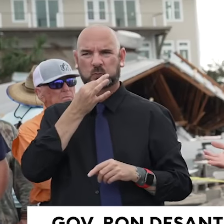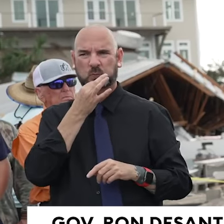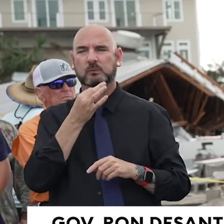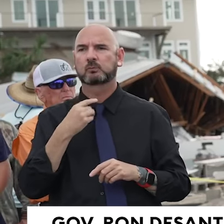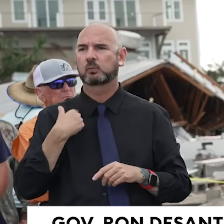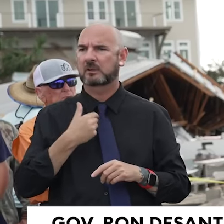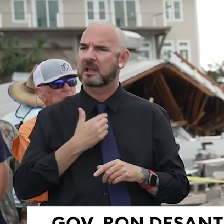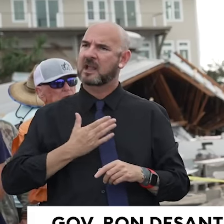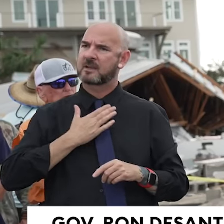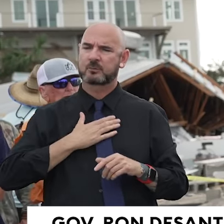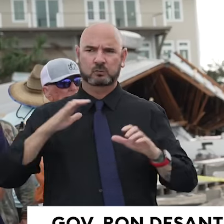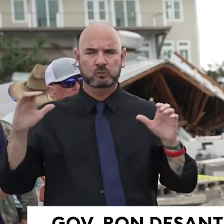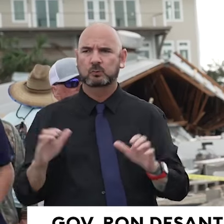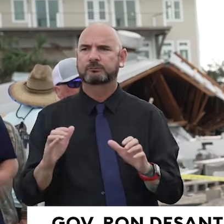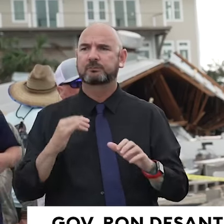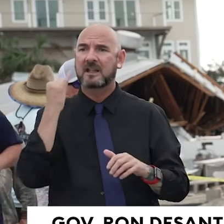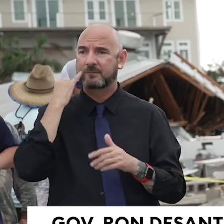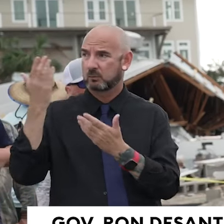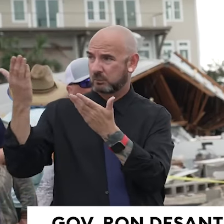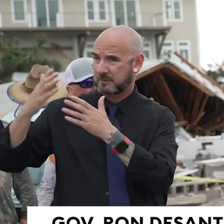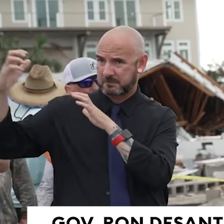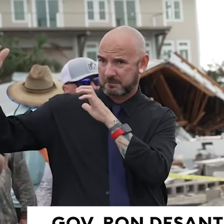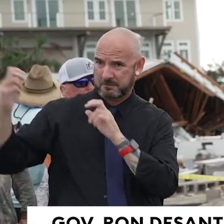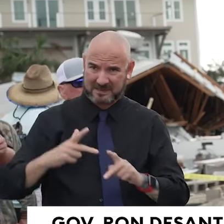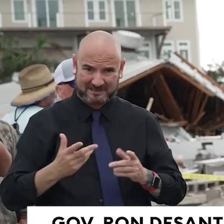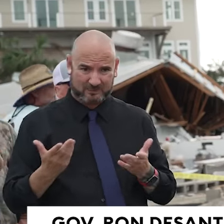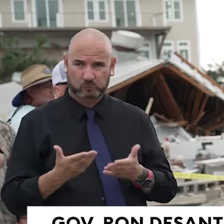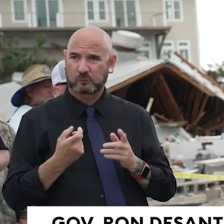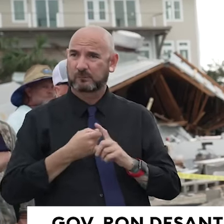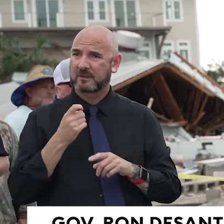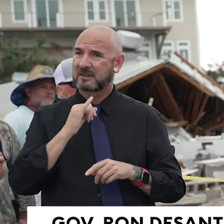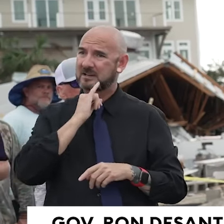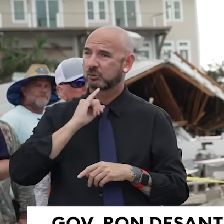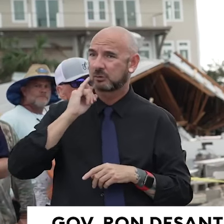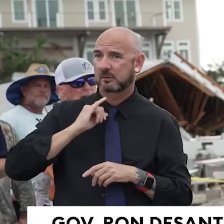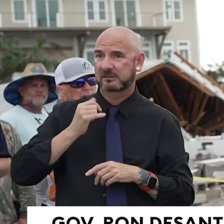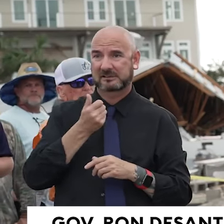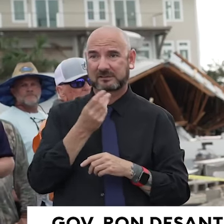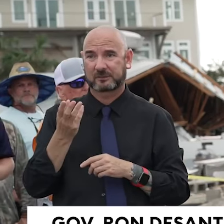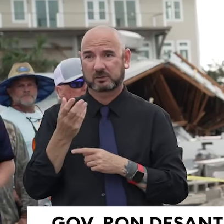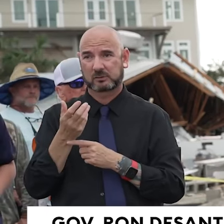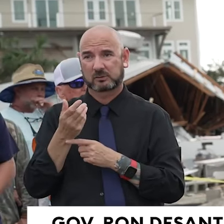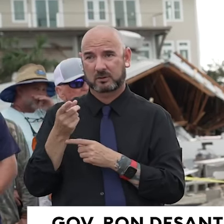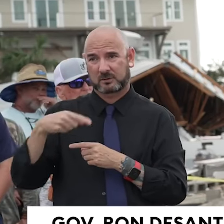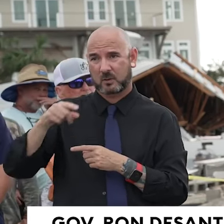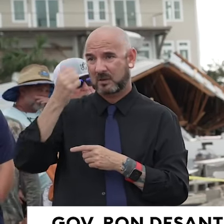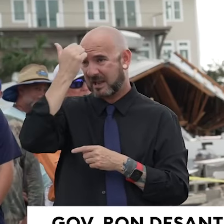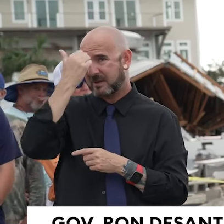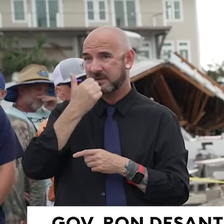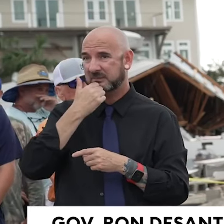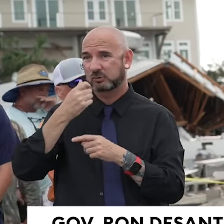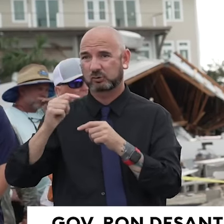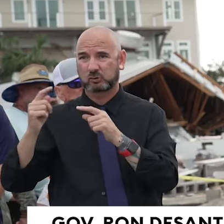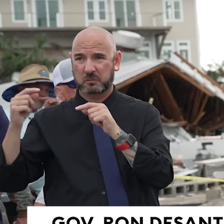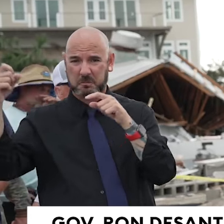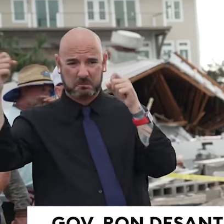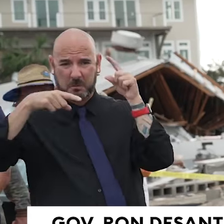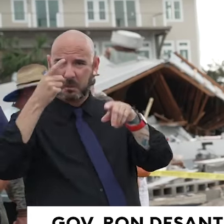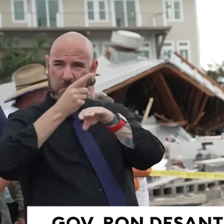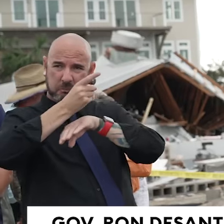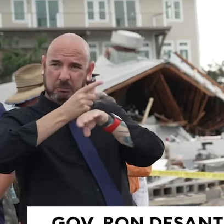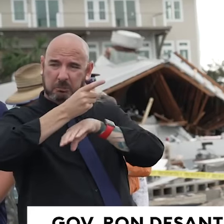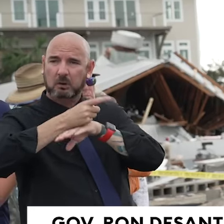it. I mean, look, if we can bring people back from Israel by the hundreds when Hamas is raining rockets down, we should be able to get some